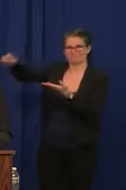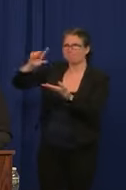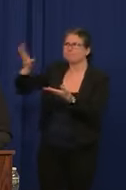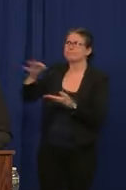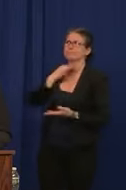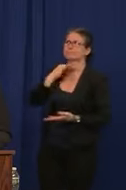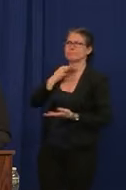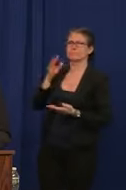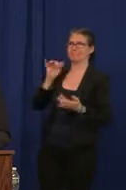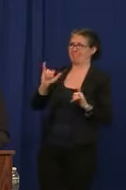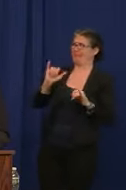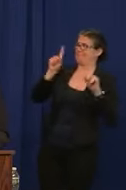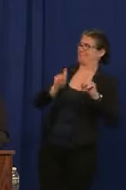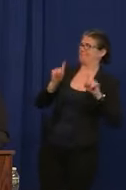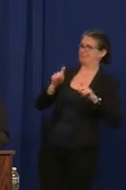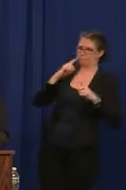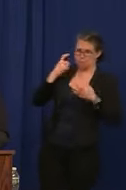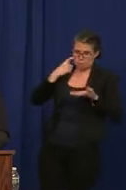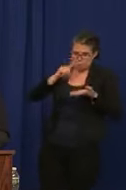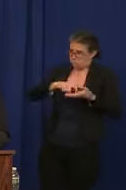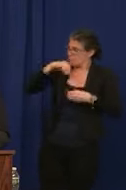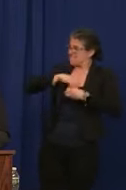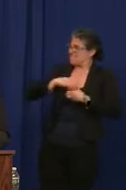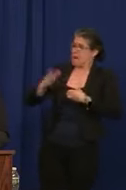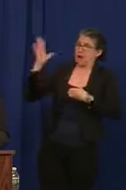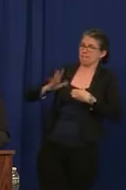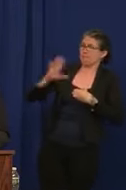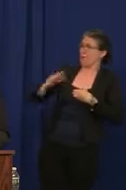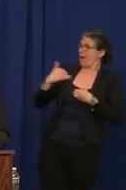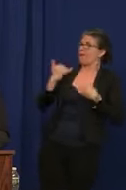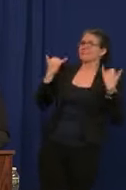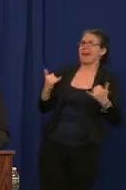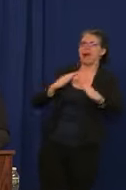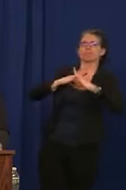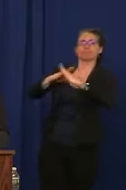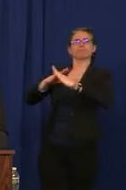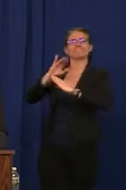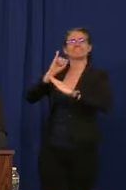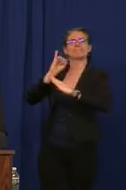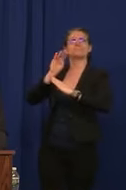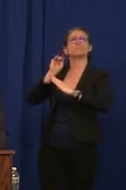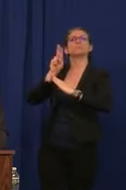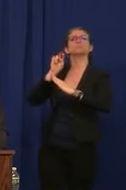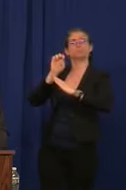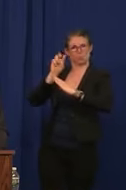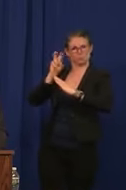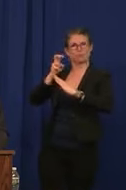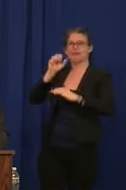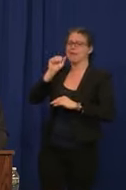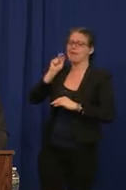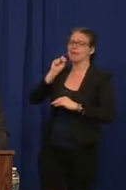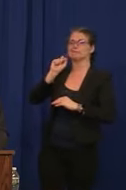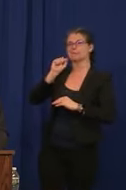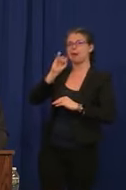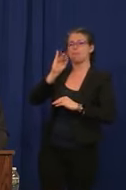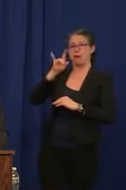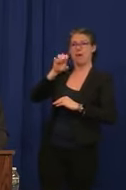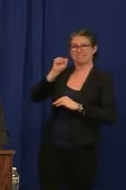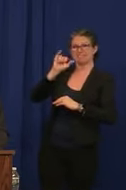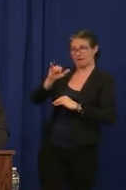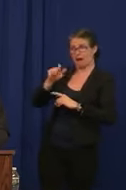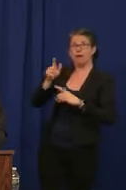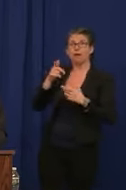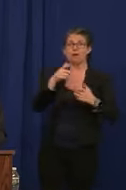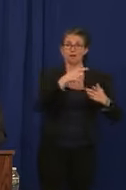right now. You know that some other states have gotten a greater number of tests in their